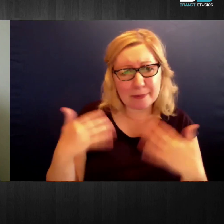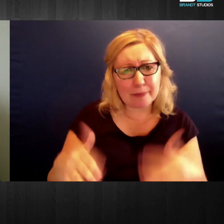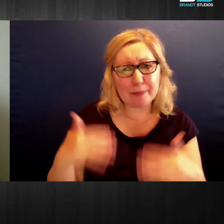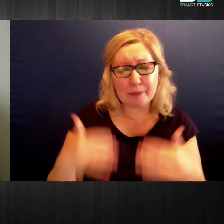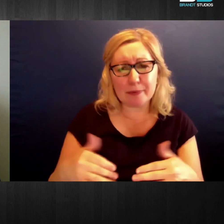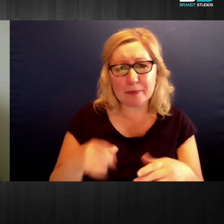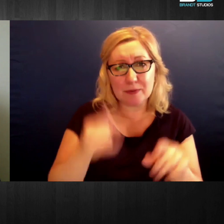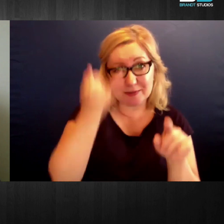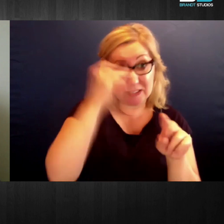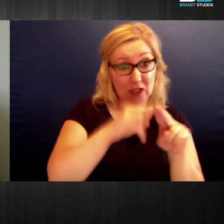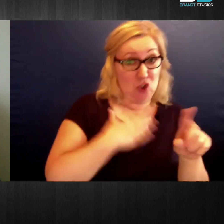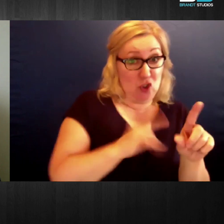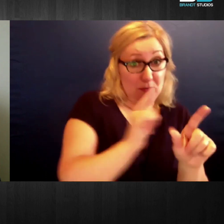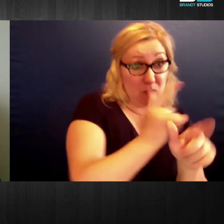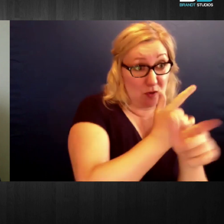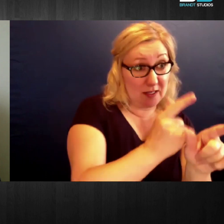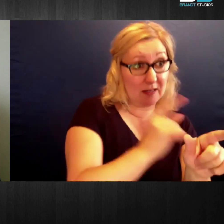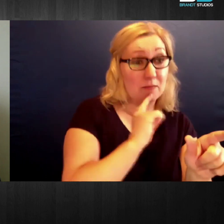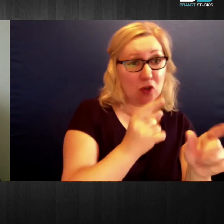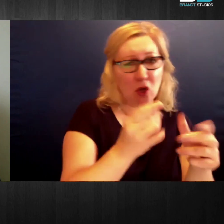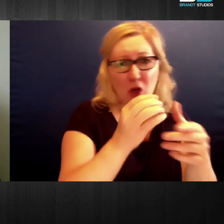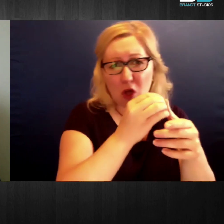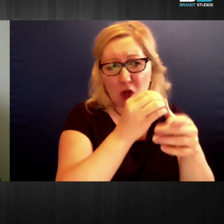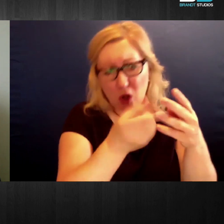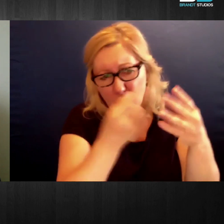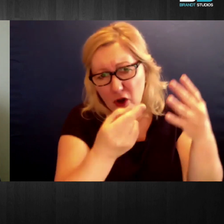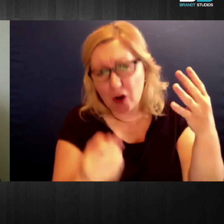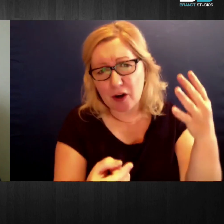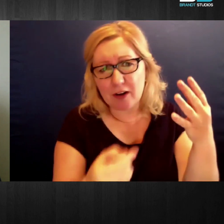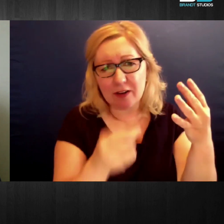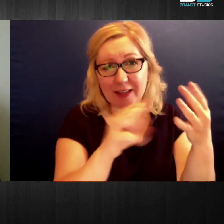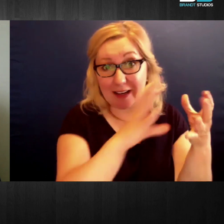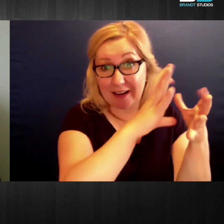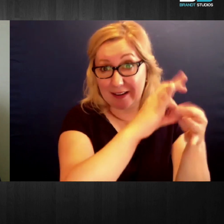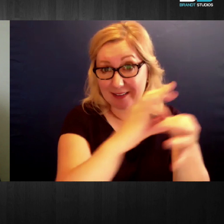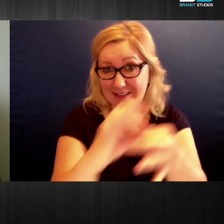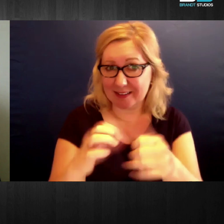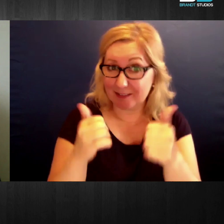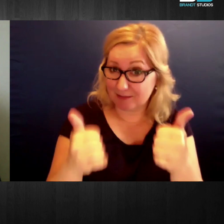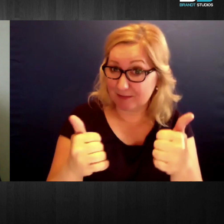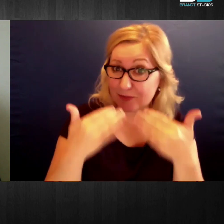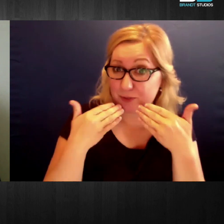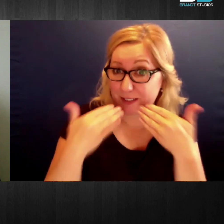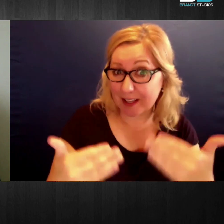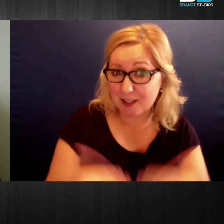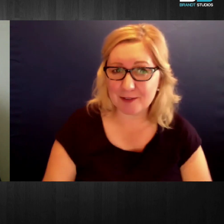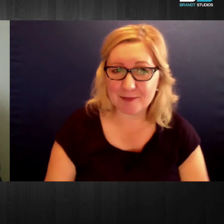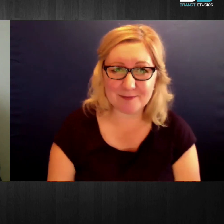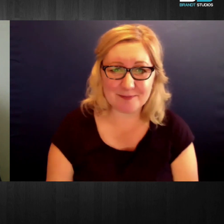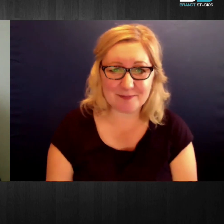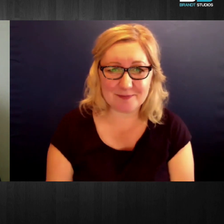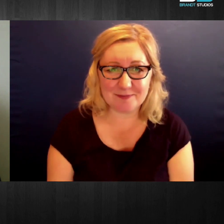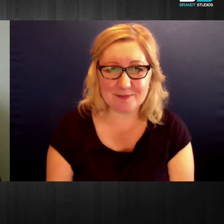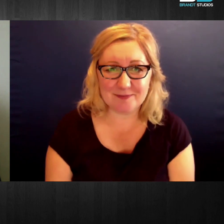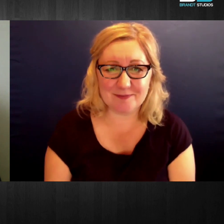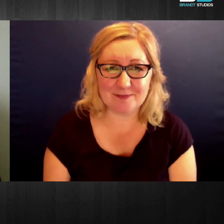many different ways, and the messages we share. Everything you've talked about, how music connects our common humanity, our connectedness to each